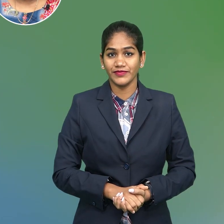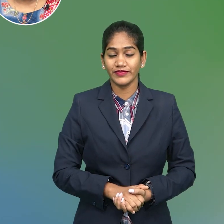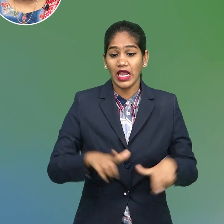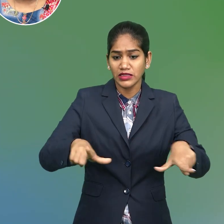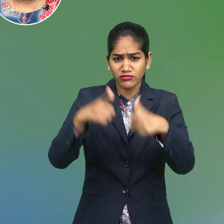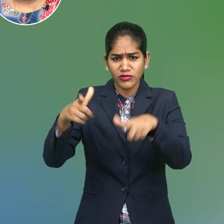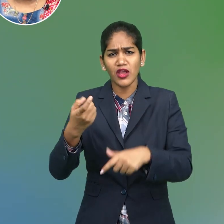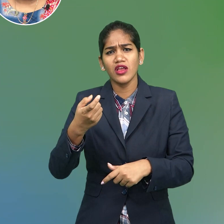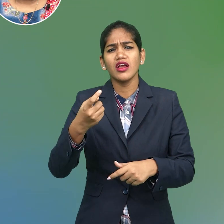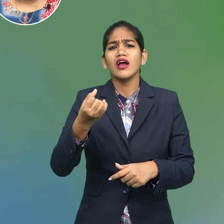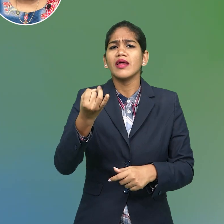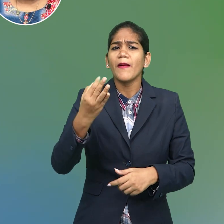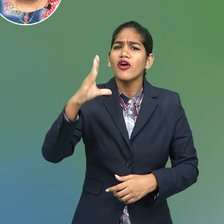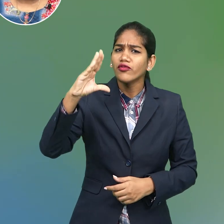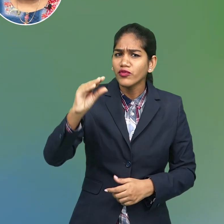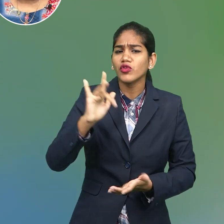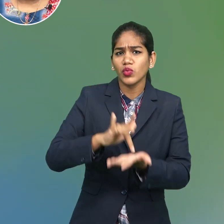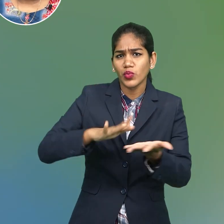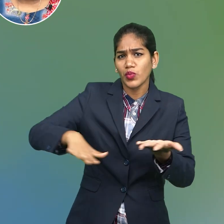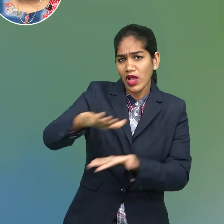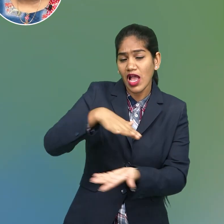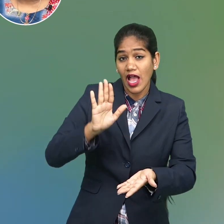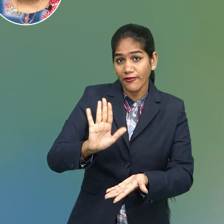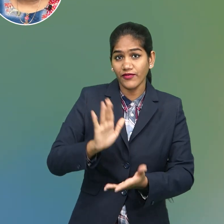Lighter areas